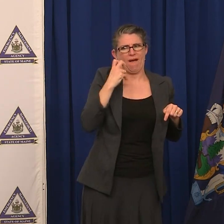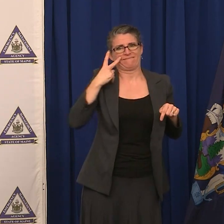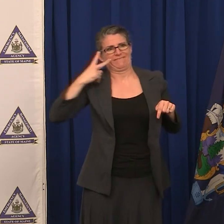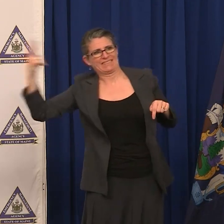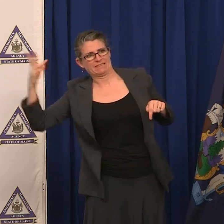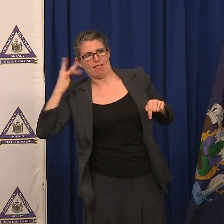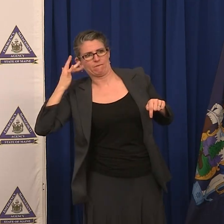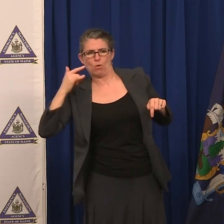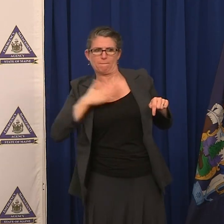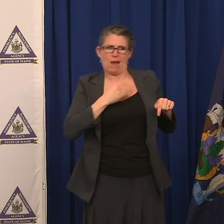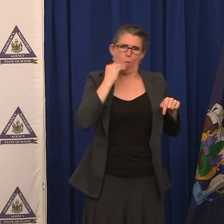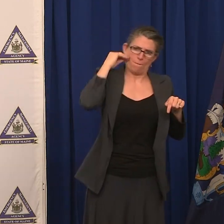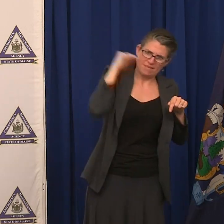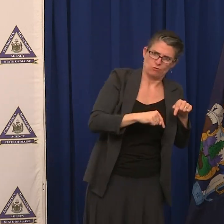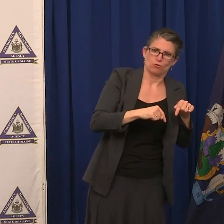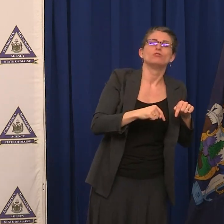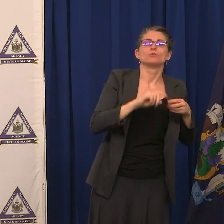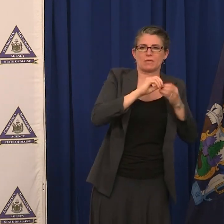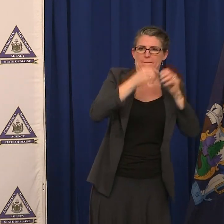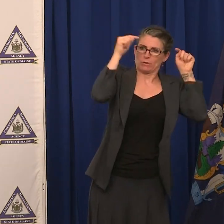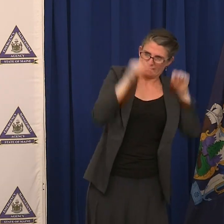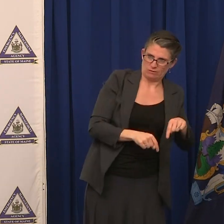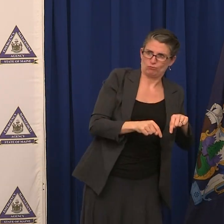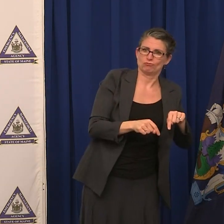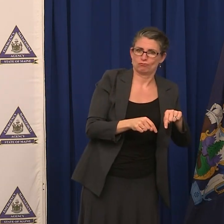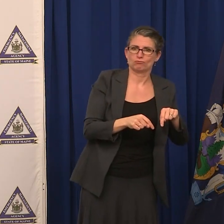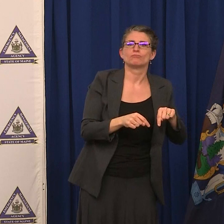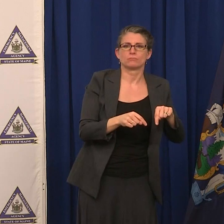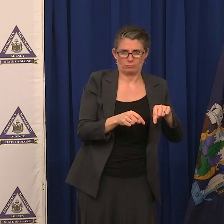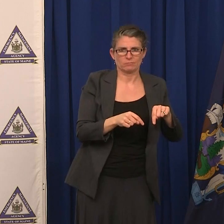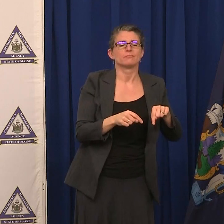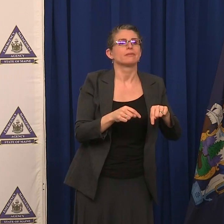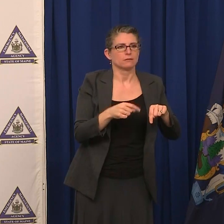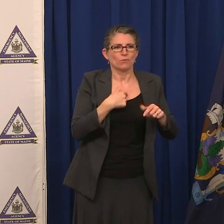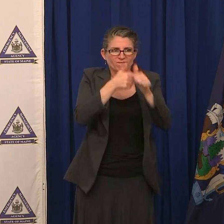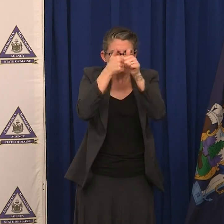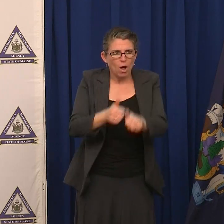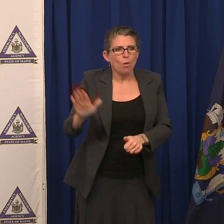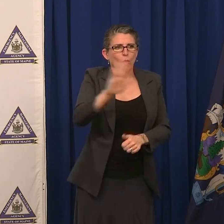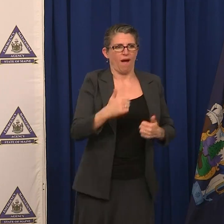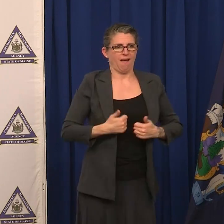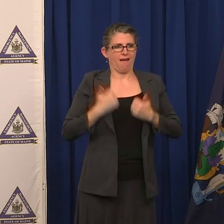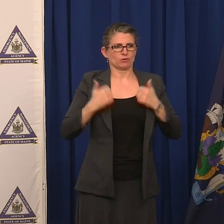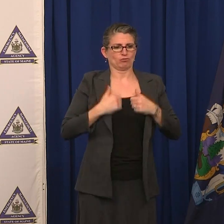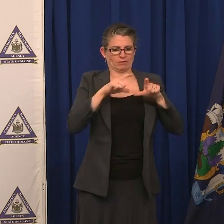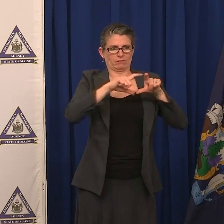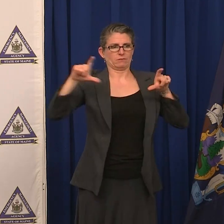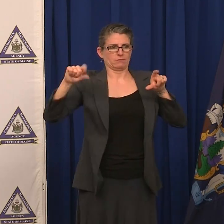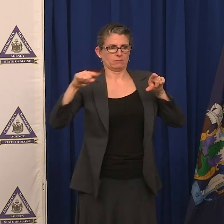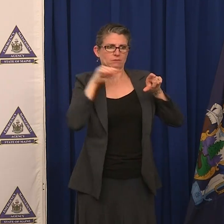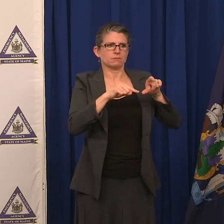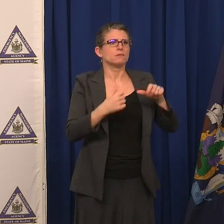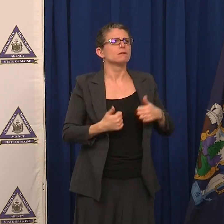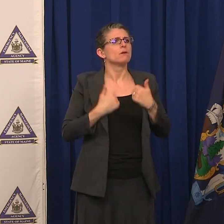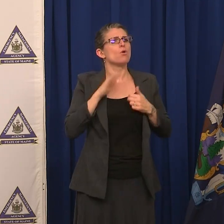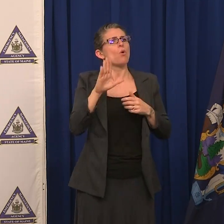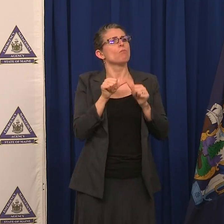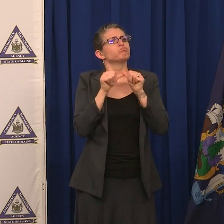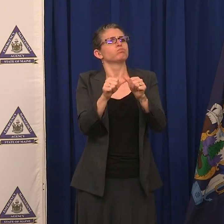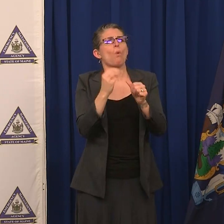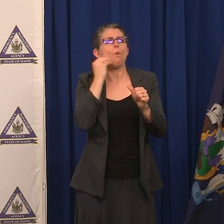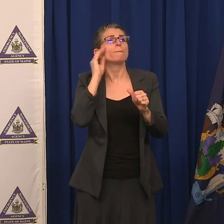a permanent resident. So, Amy, to your question, yes, if someone from Maine were traveling to South